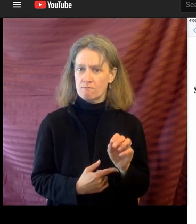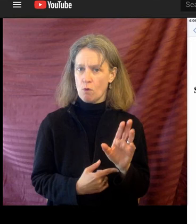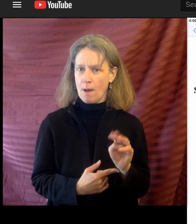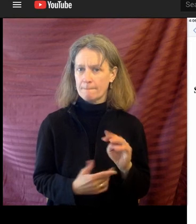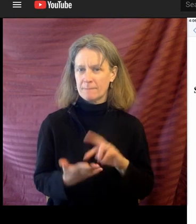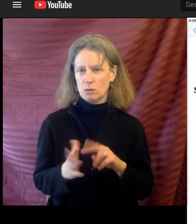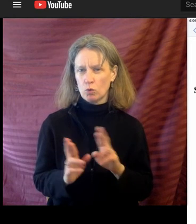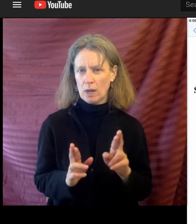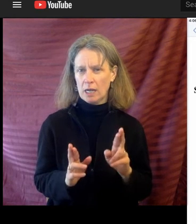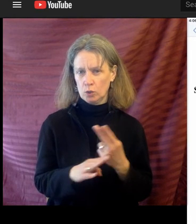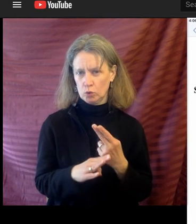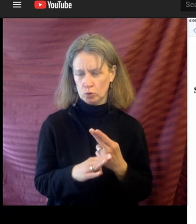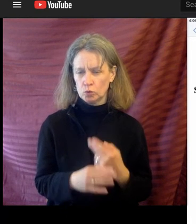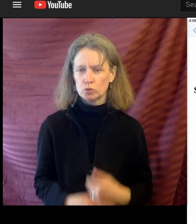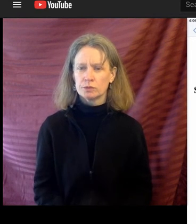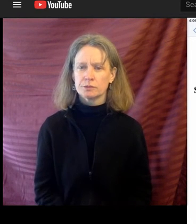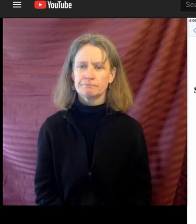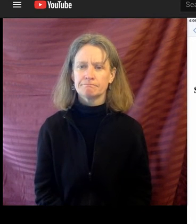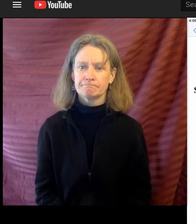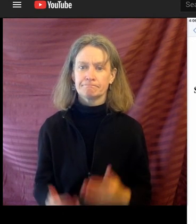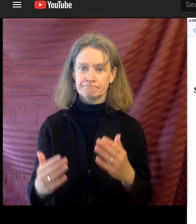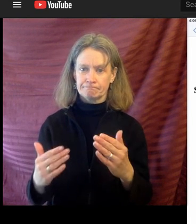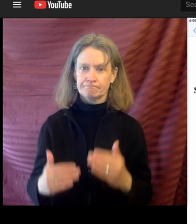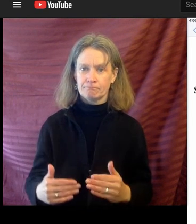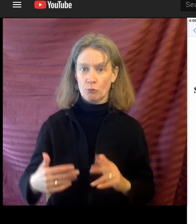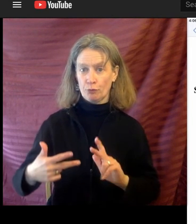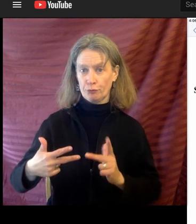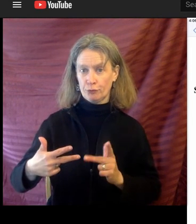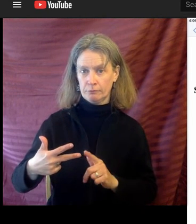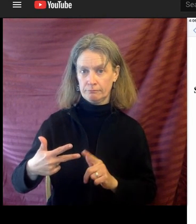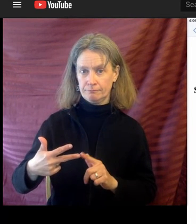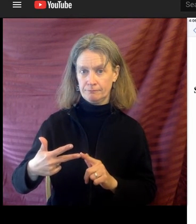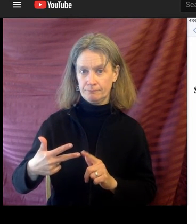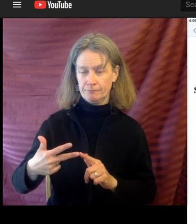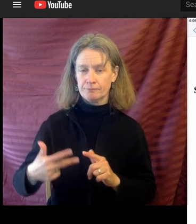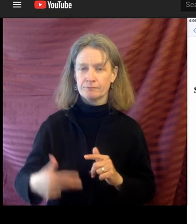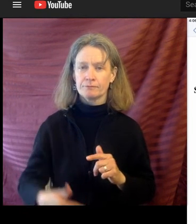The second thing is we need to